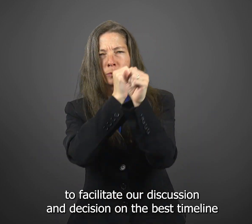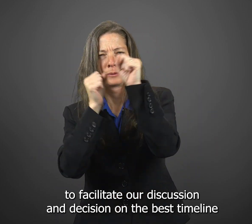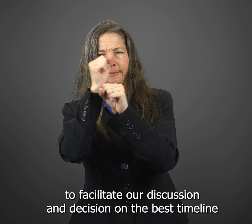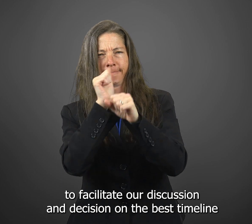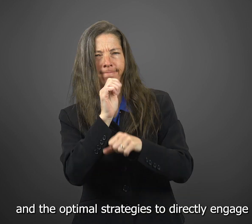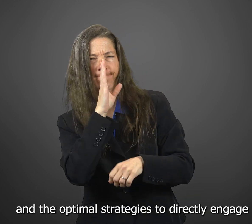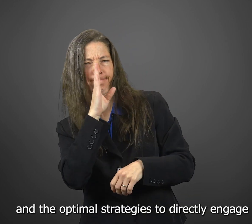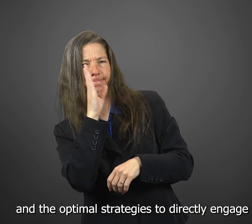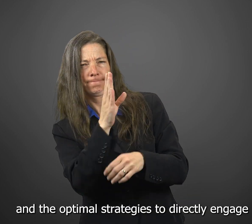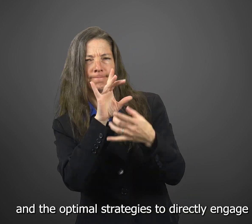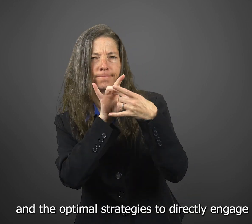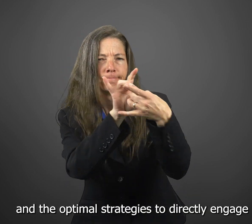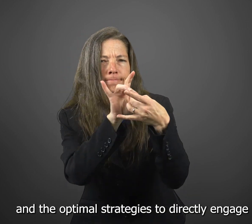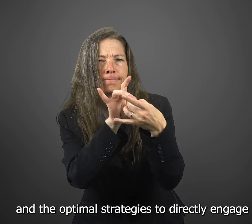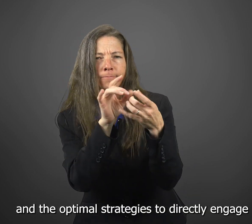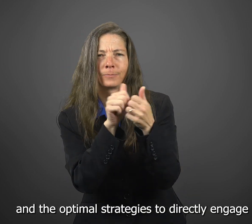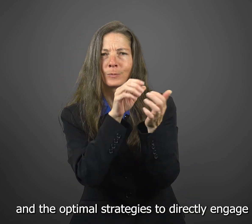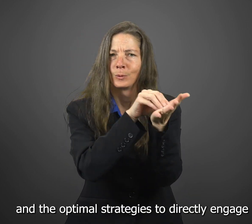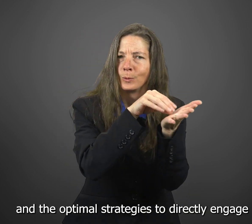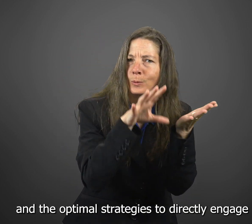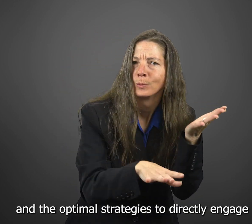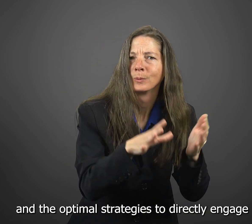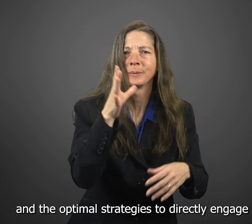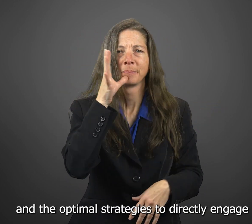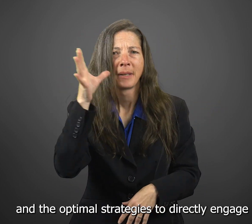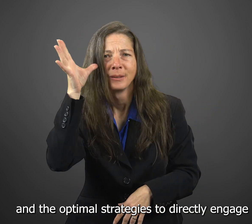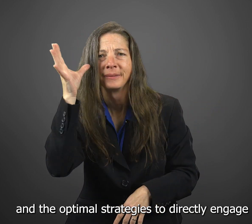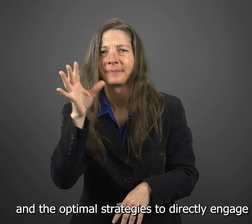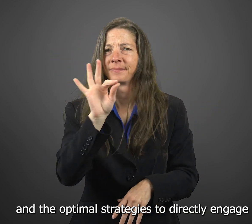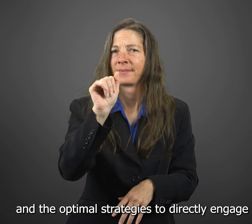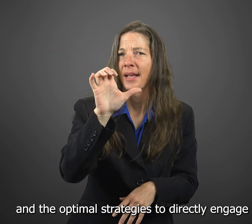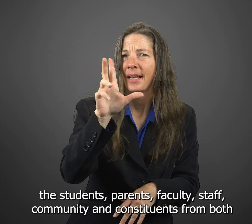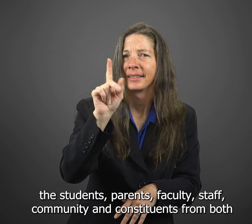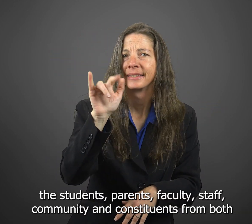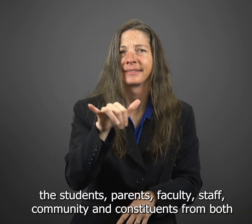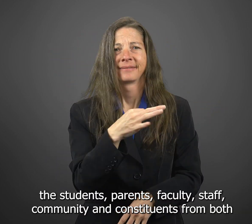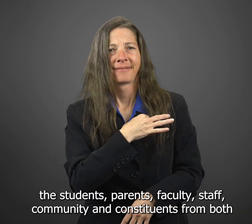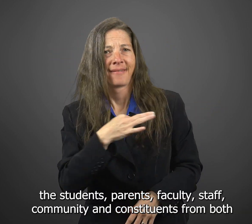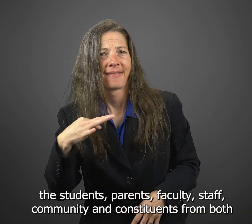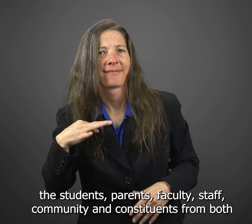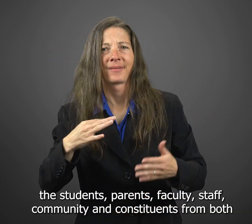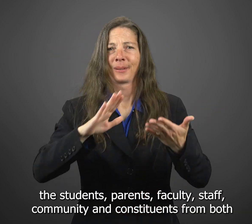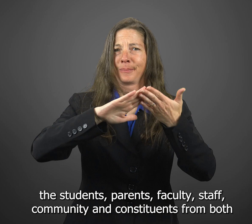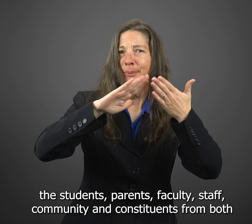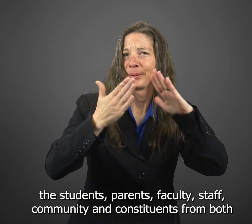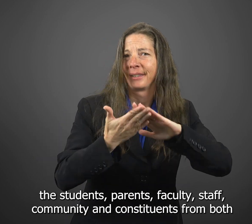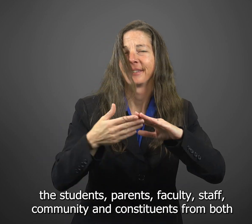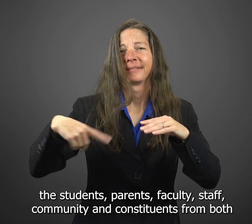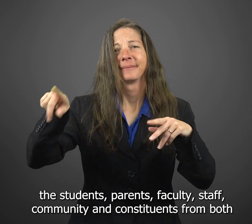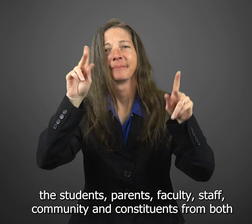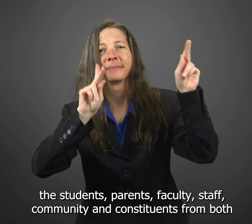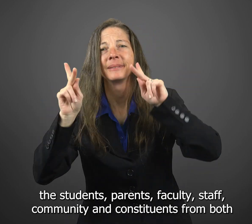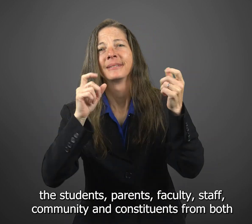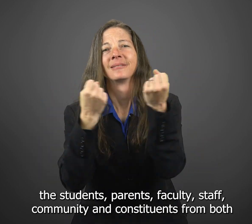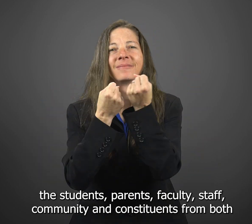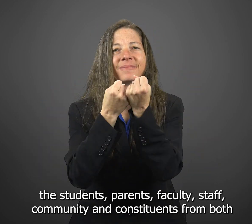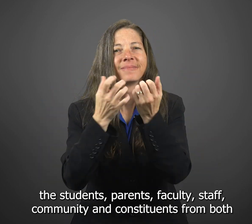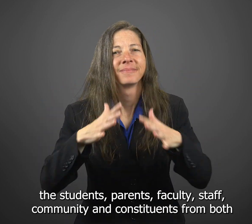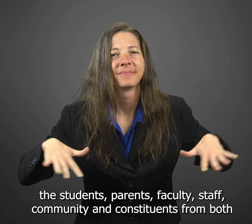and the optimal strategies to directly engage the students, parents, faculty, staff, community,